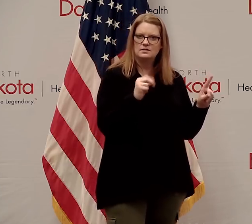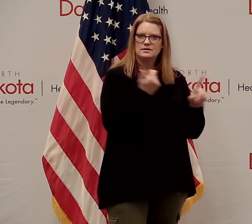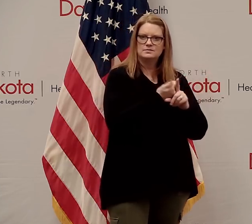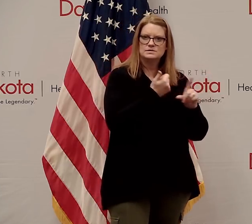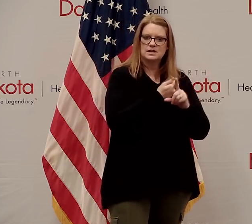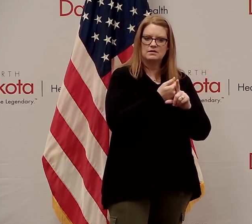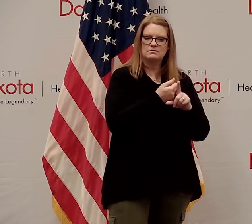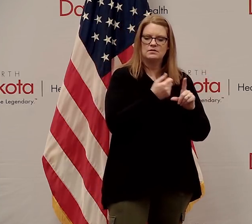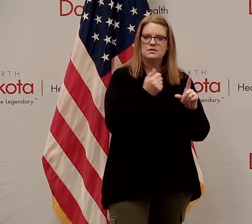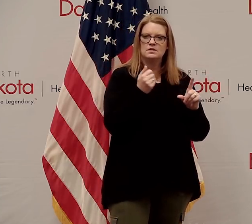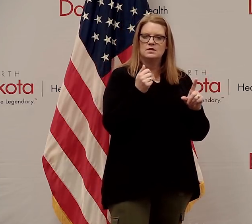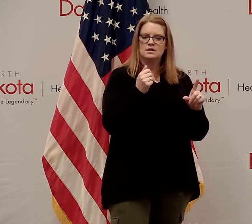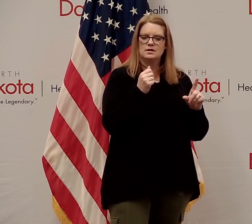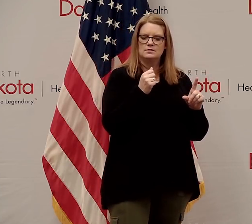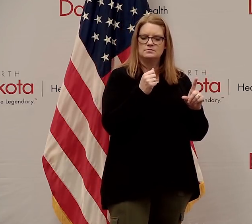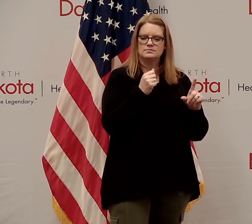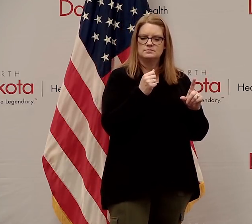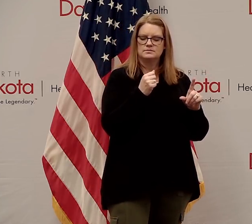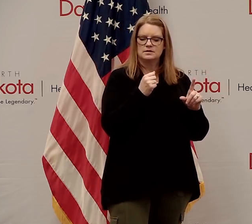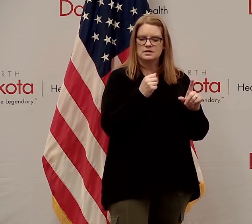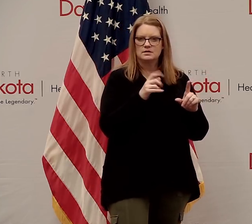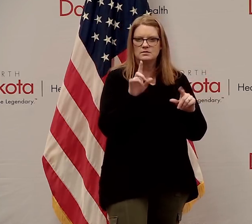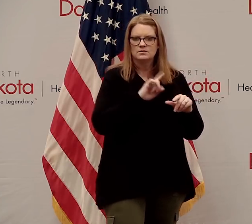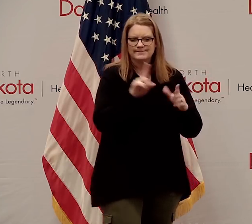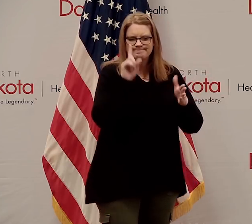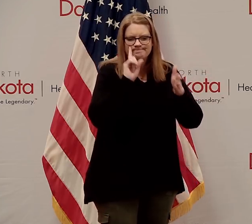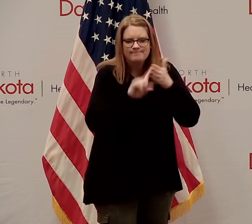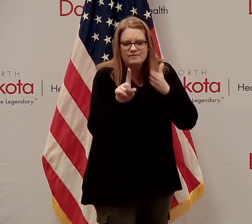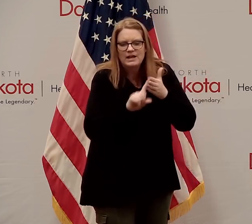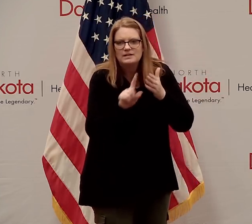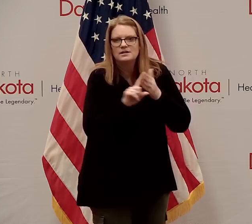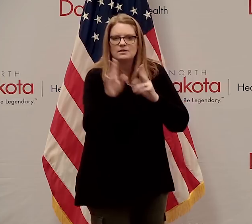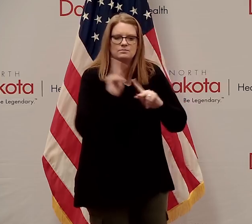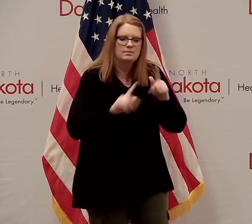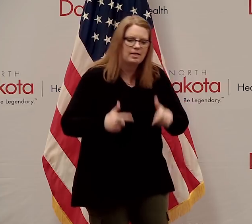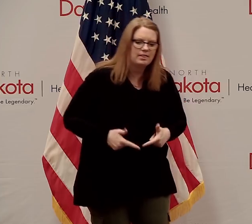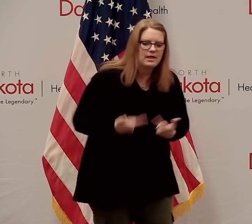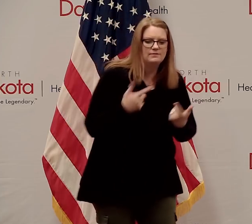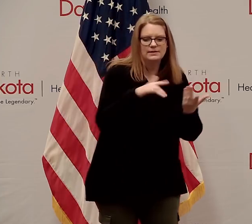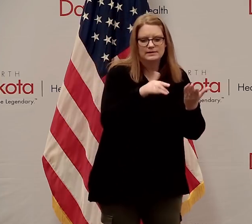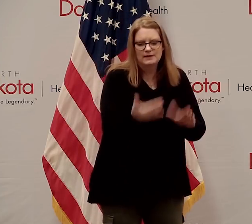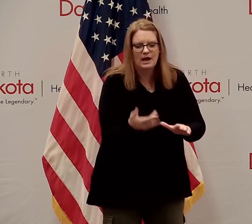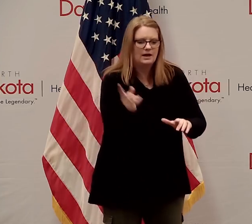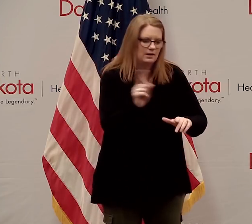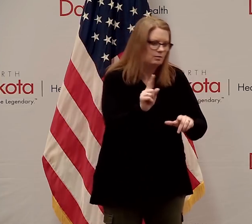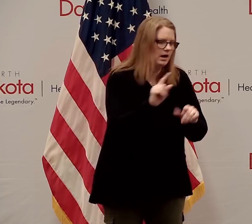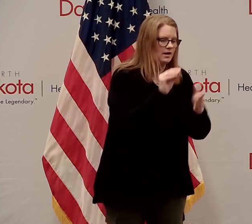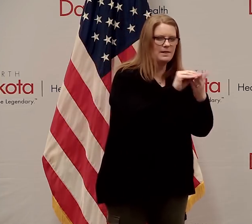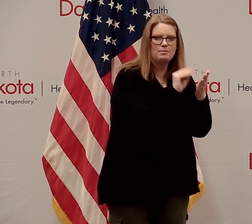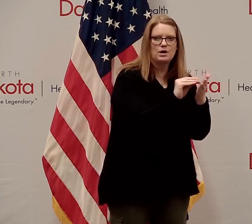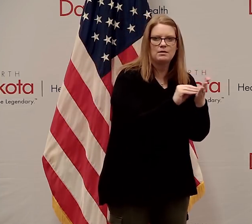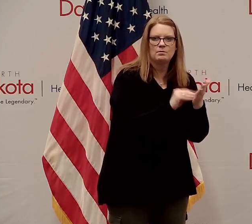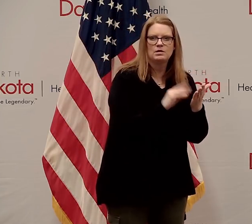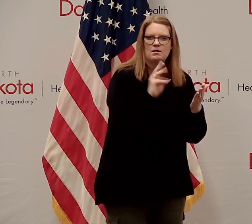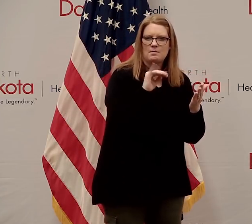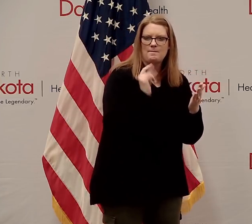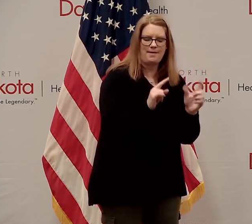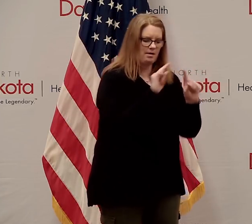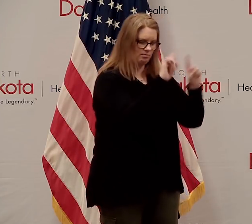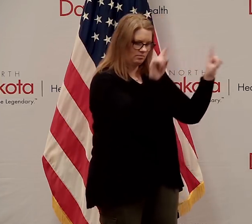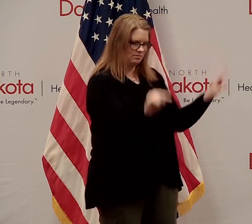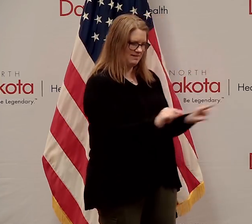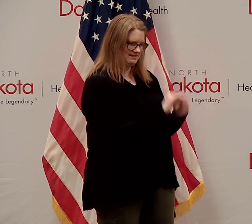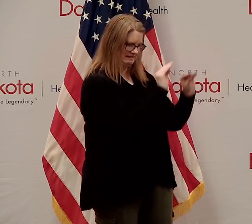where people contracted the disease and where they lived and who was dying, and mapping all that. And so really, I mean,